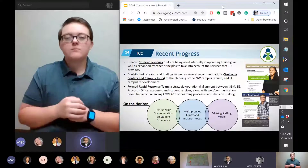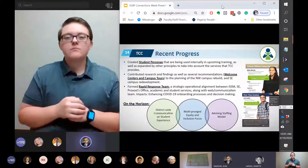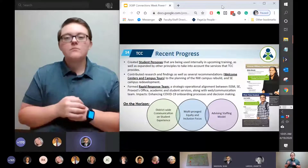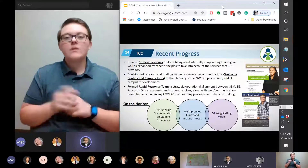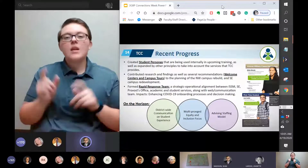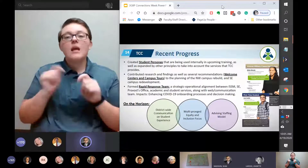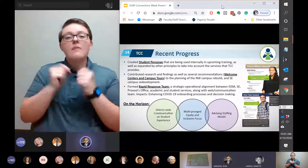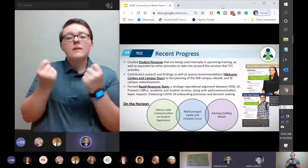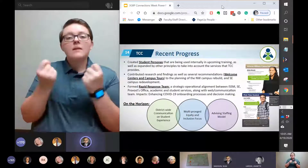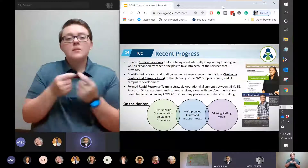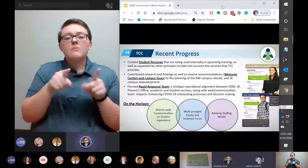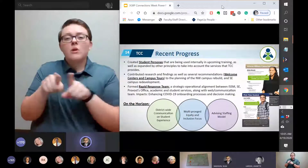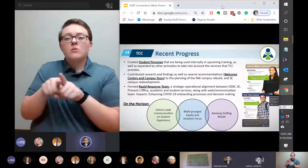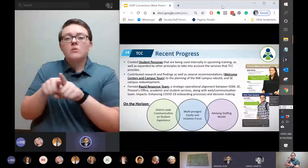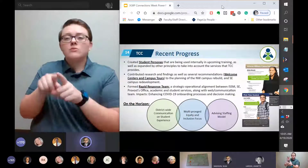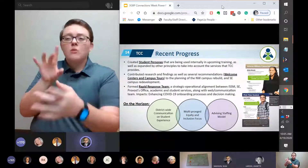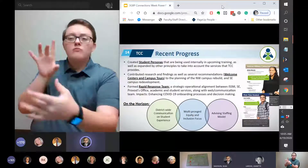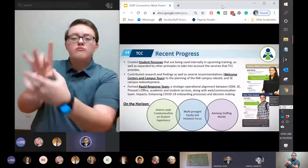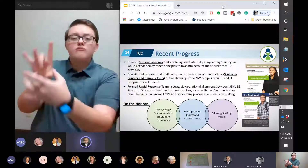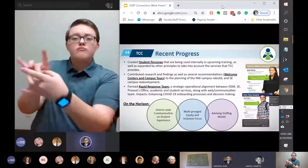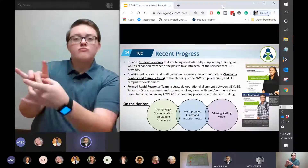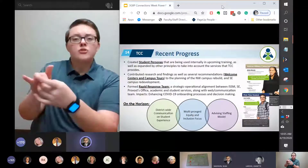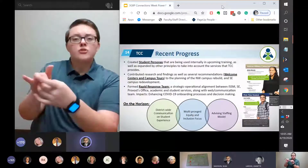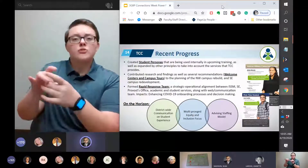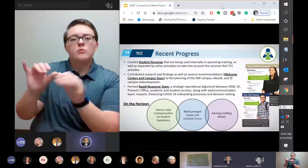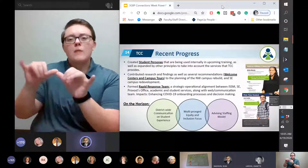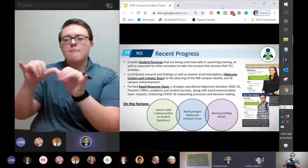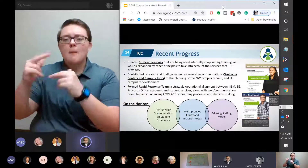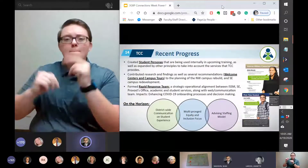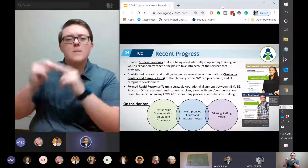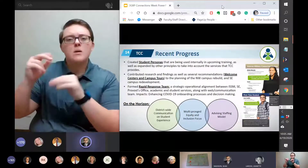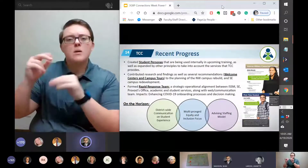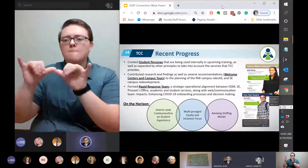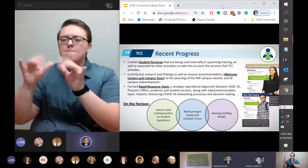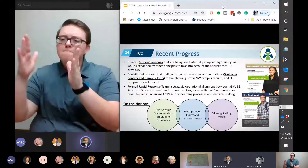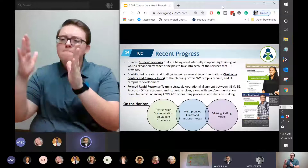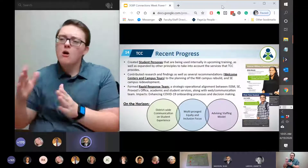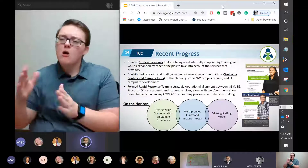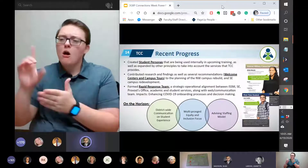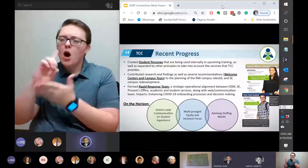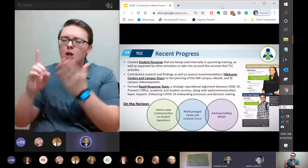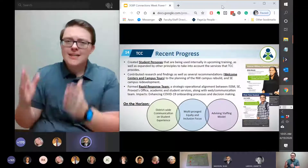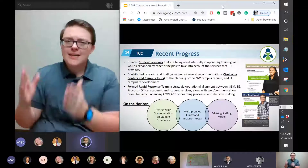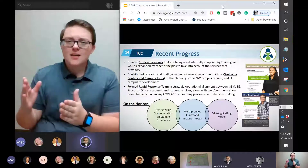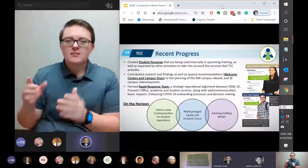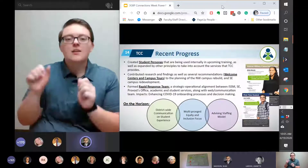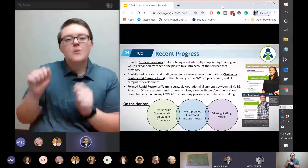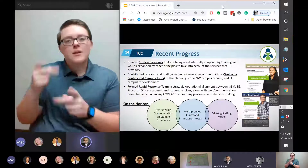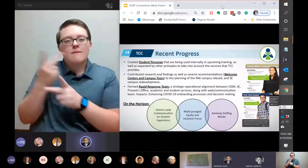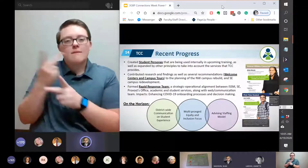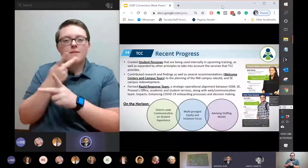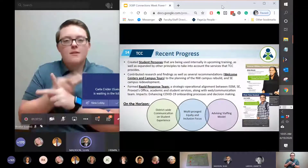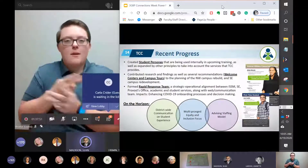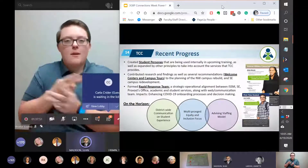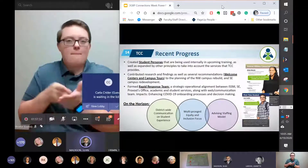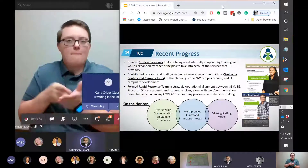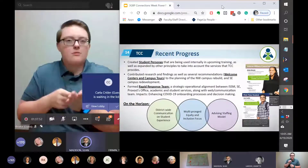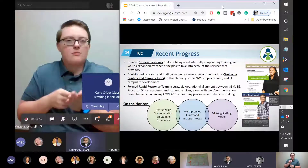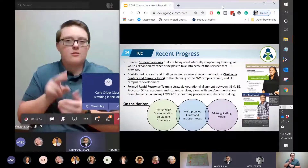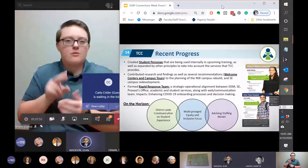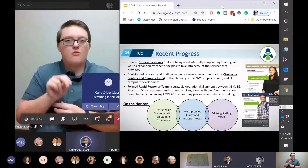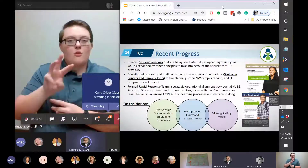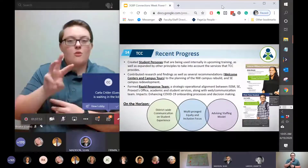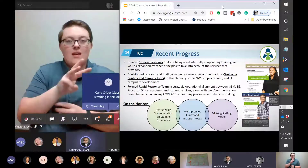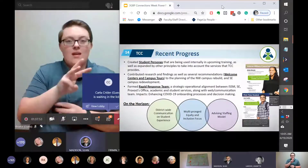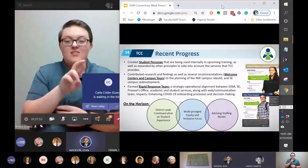the architects to ensure that the research is taken into consideration as it relates to the Northwest Rebuild project,